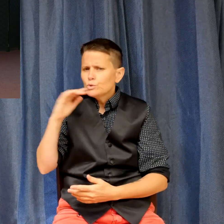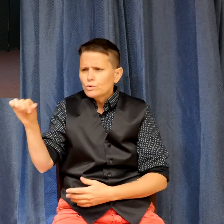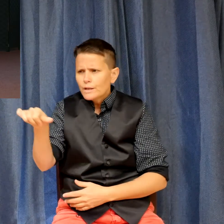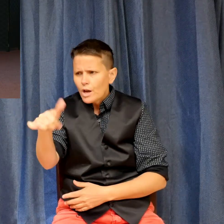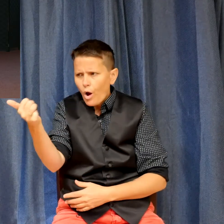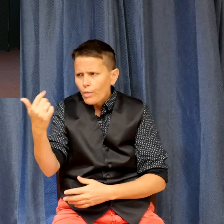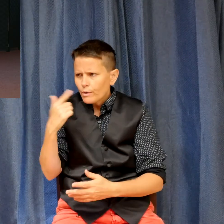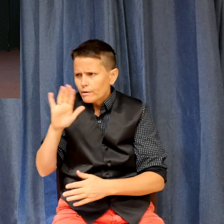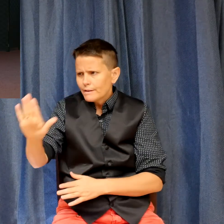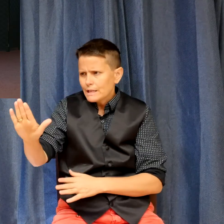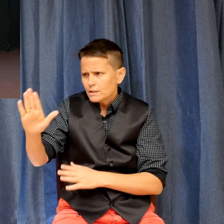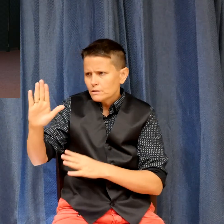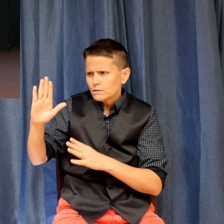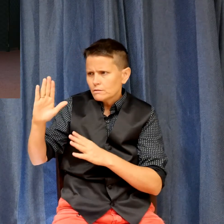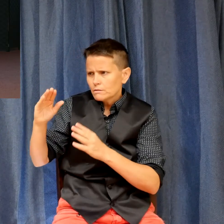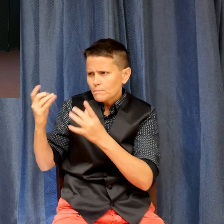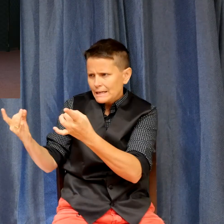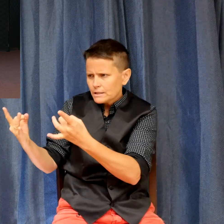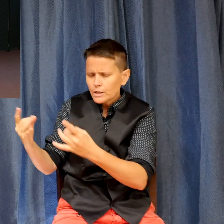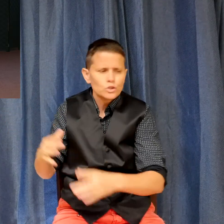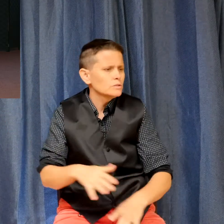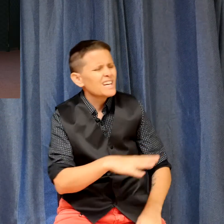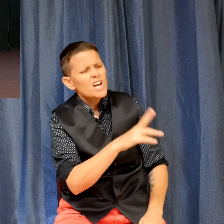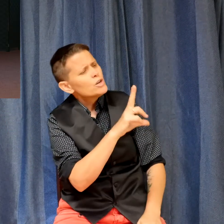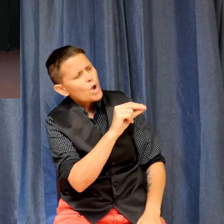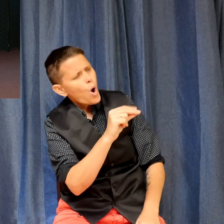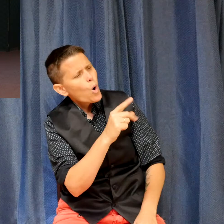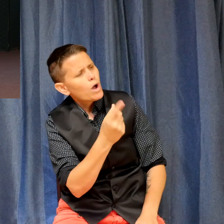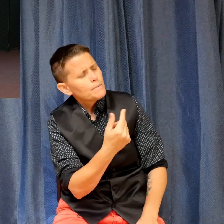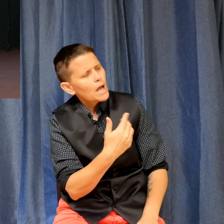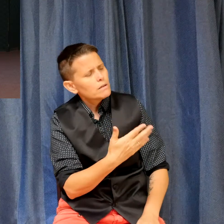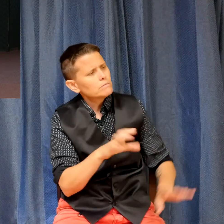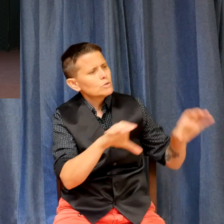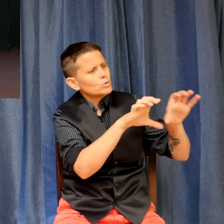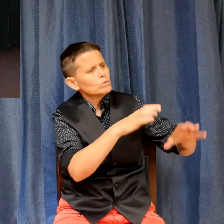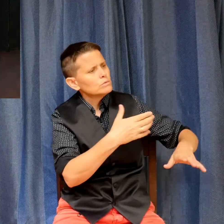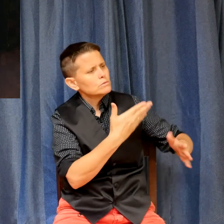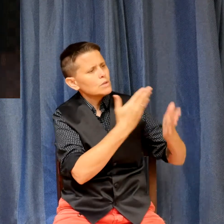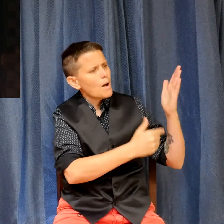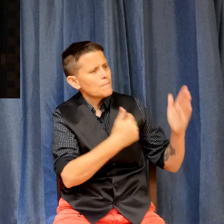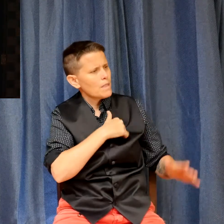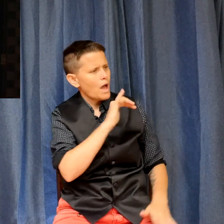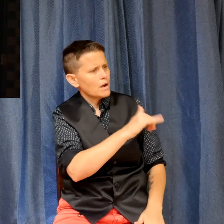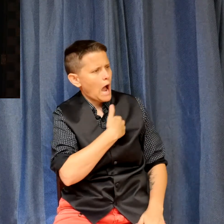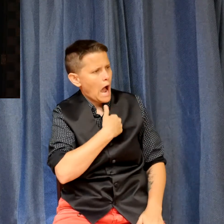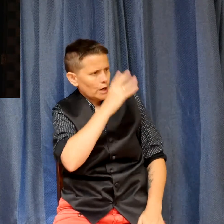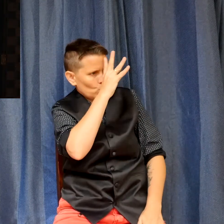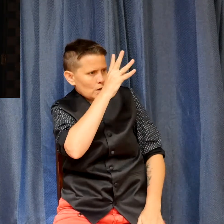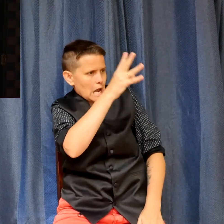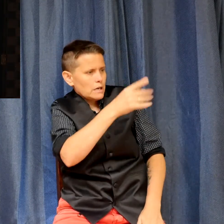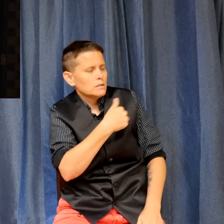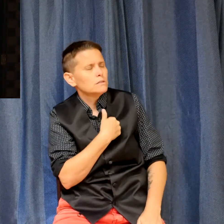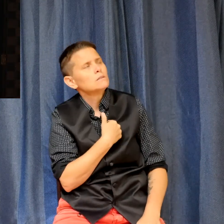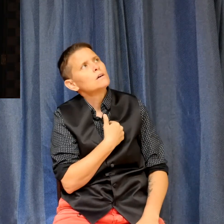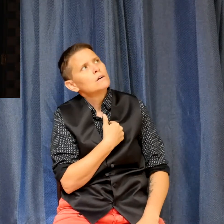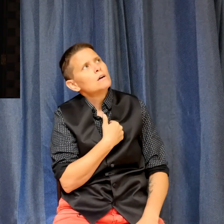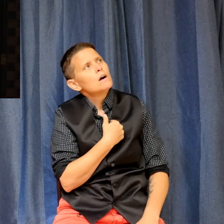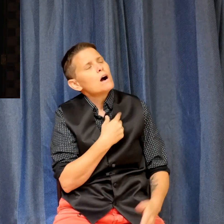of his. Do my own. And but yeah, that was the only one I